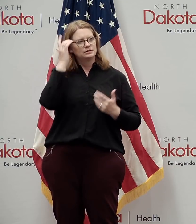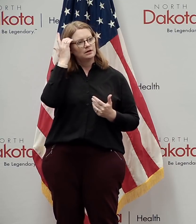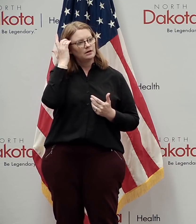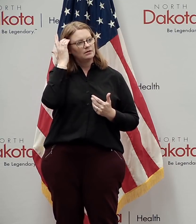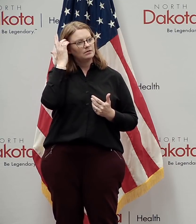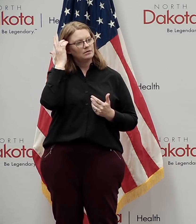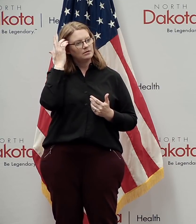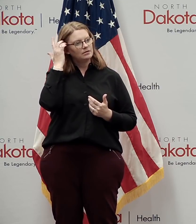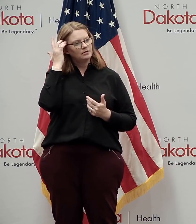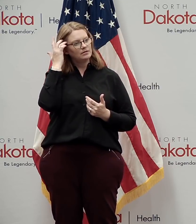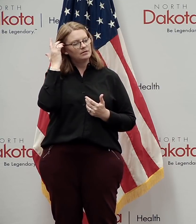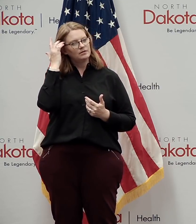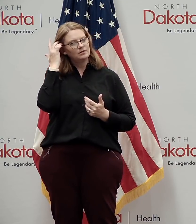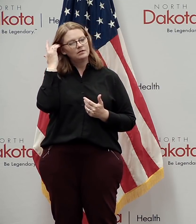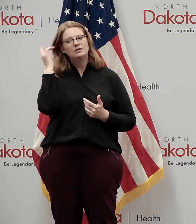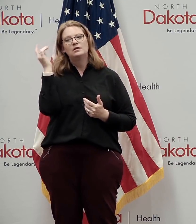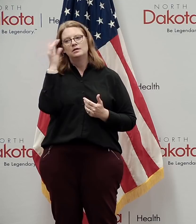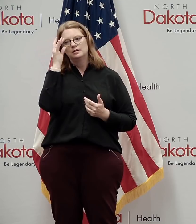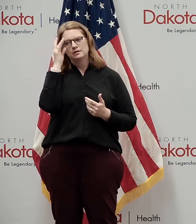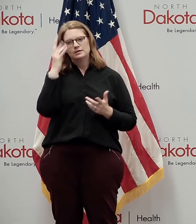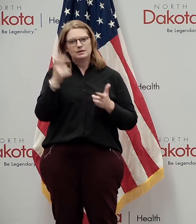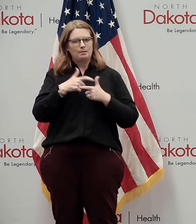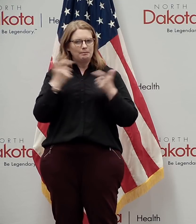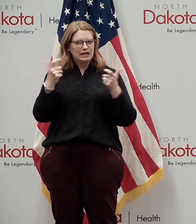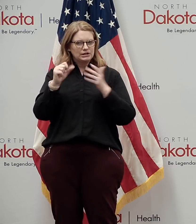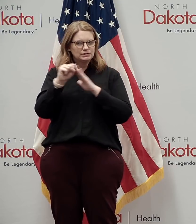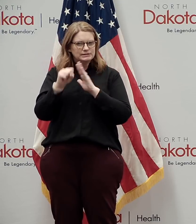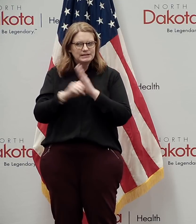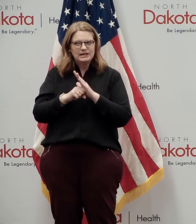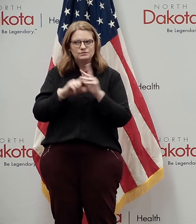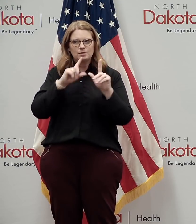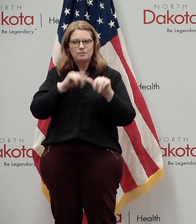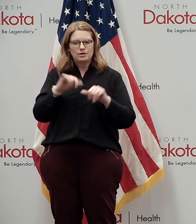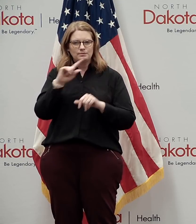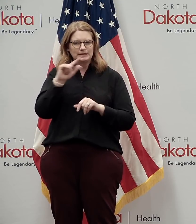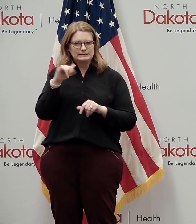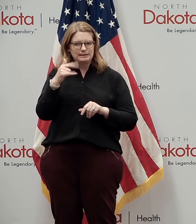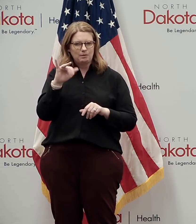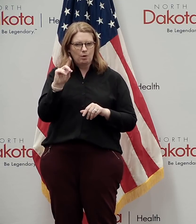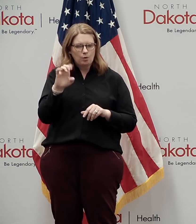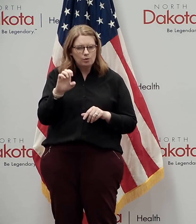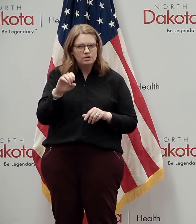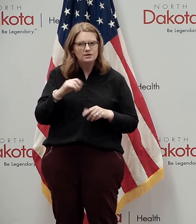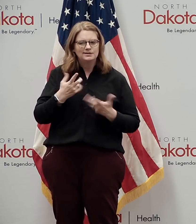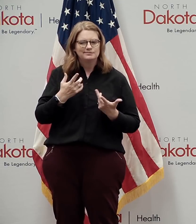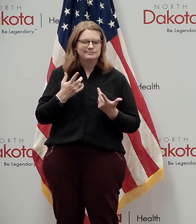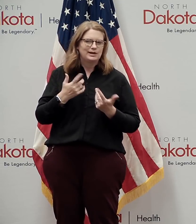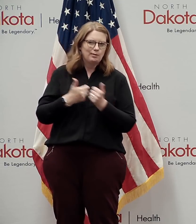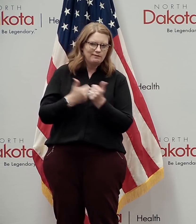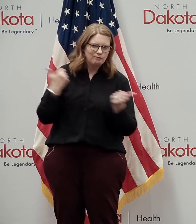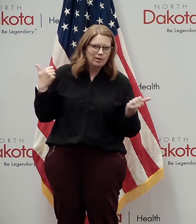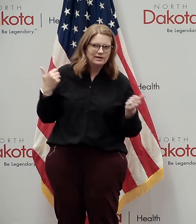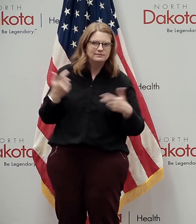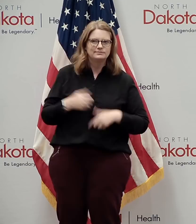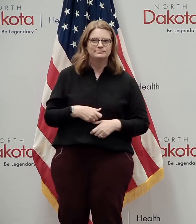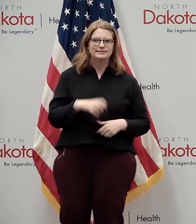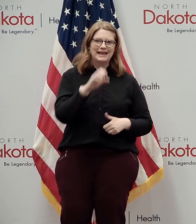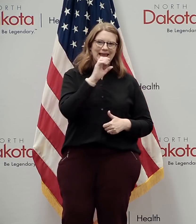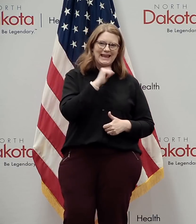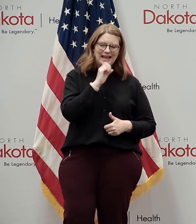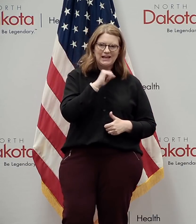that some more populous states, reported by zip code. We stayed away from that because we were reporting, age